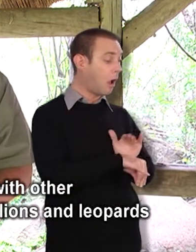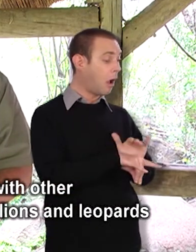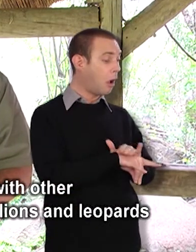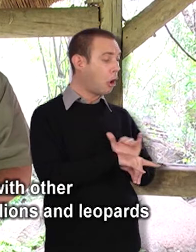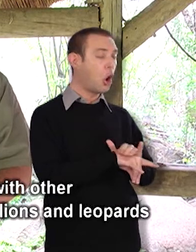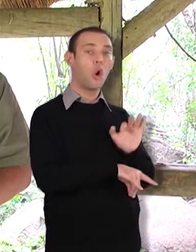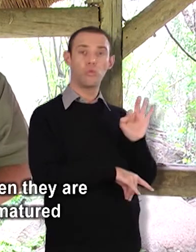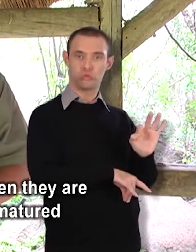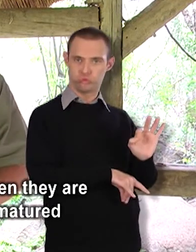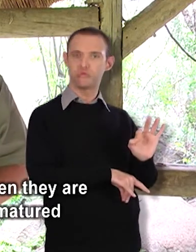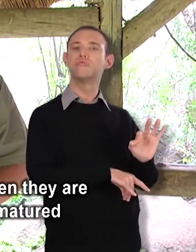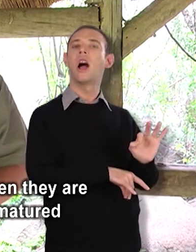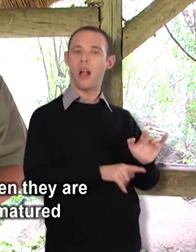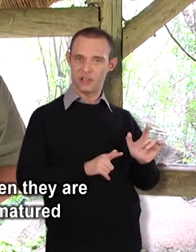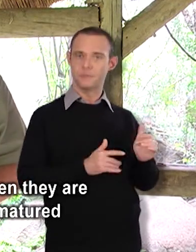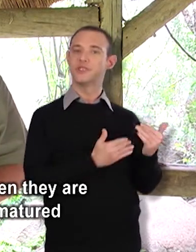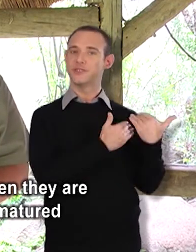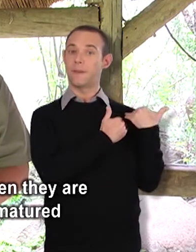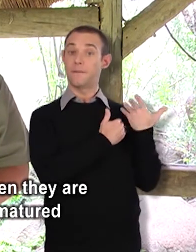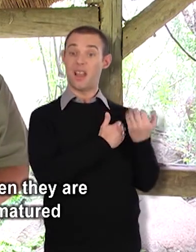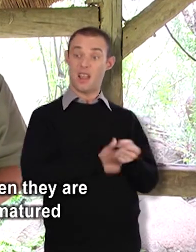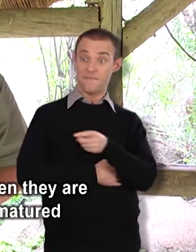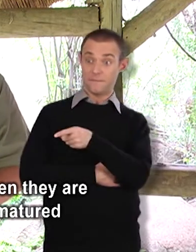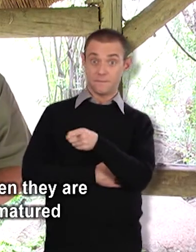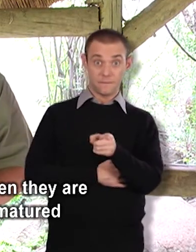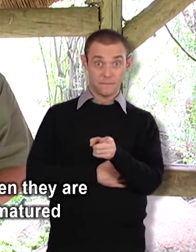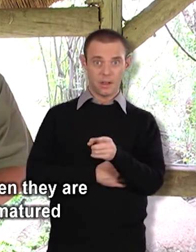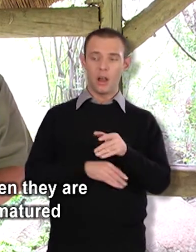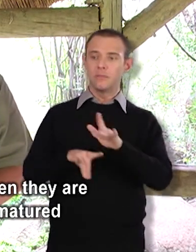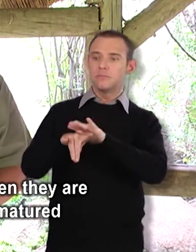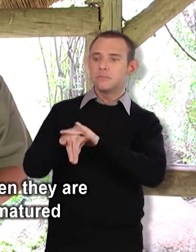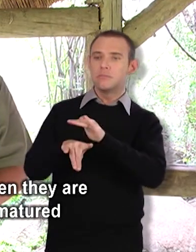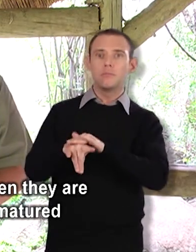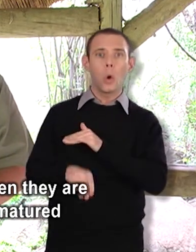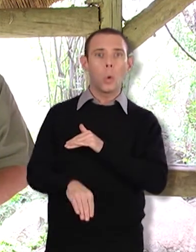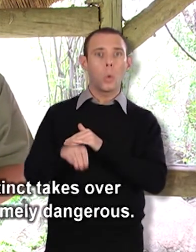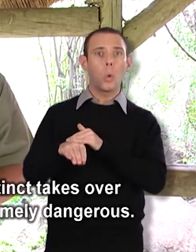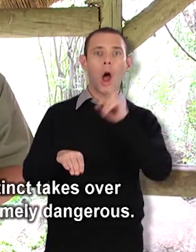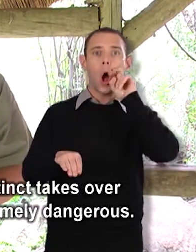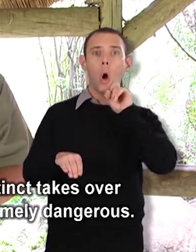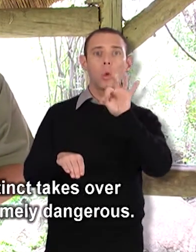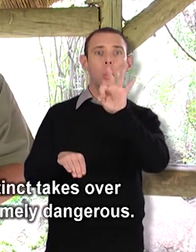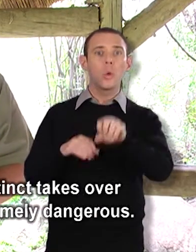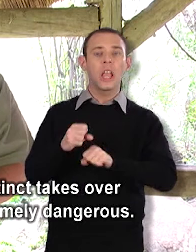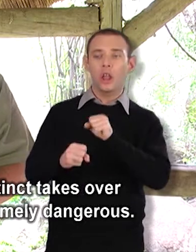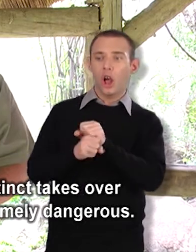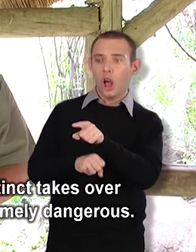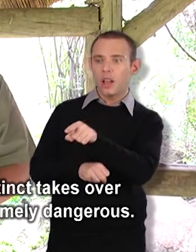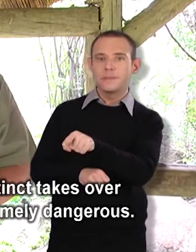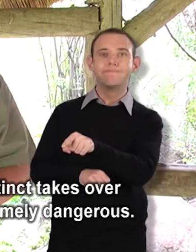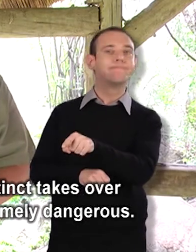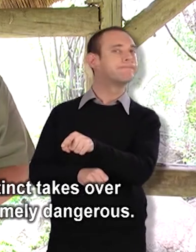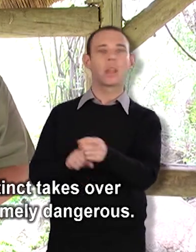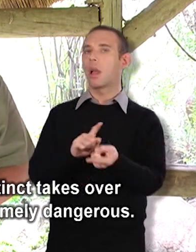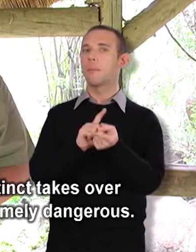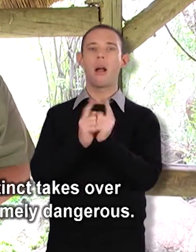other big cat species, at a certain age, normally when they get sexually matured, from 3 years onwards, their natural instinct